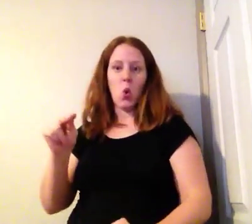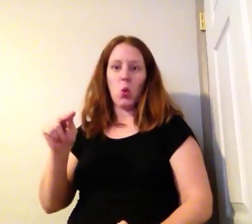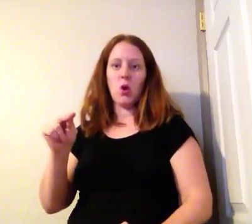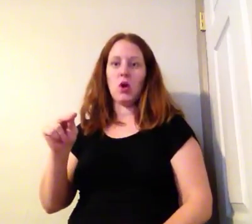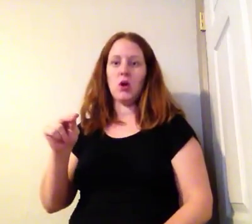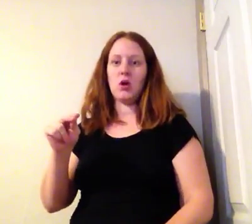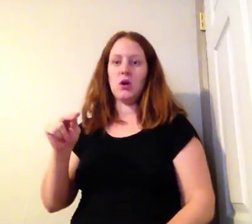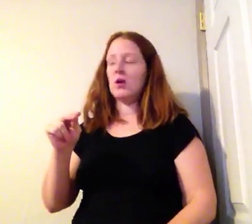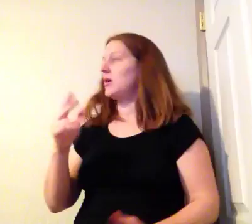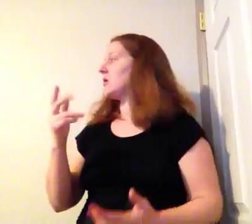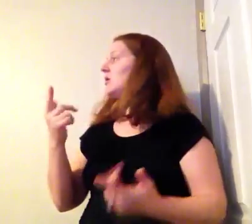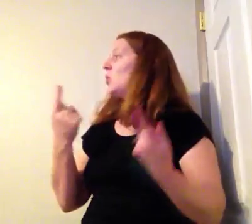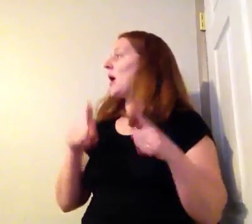What happened?